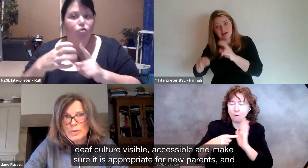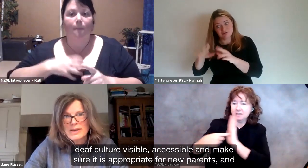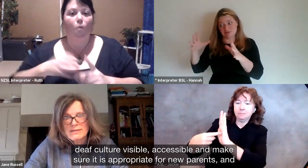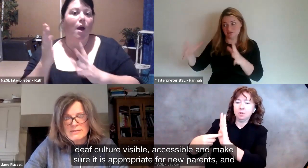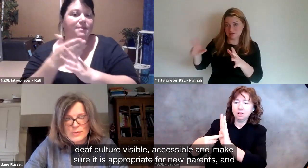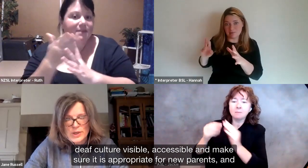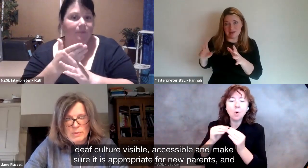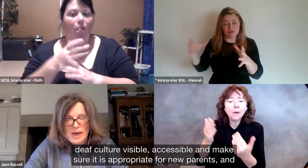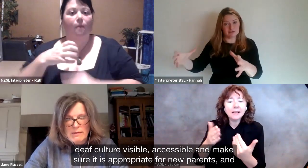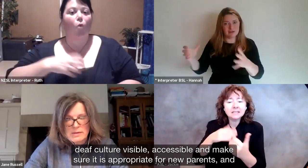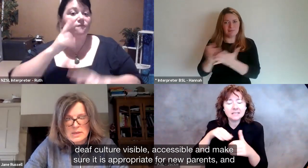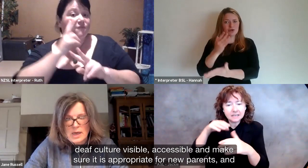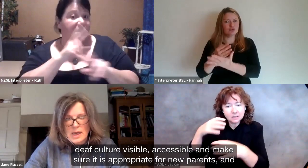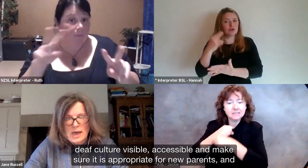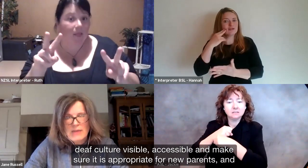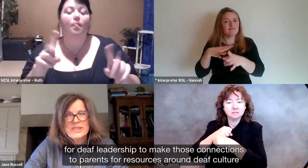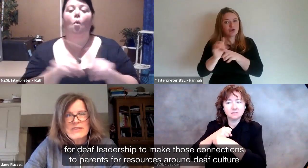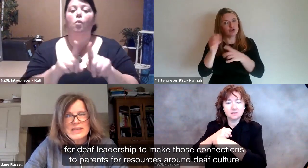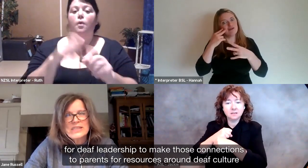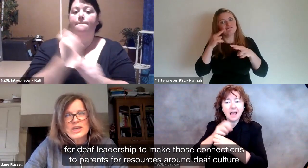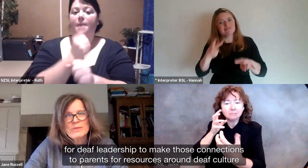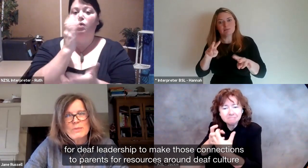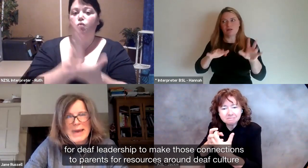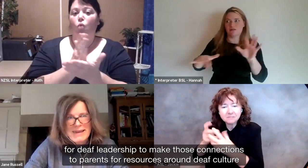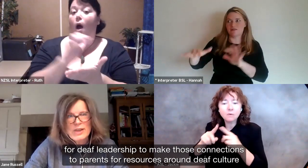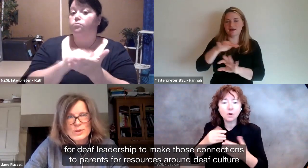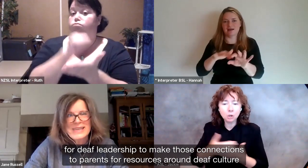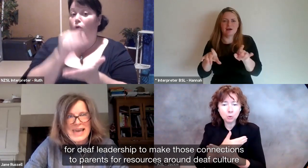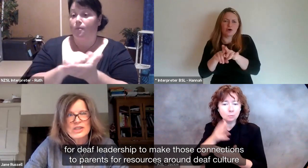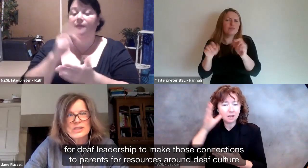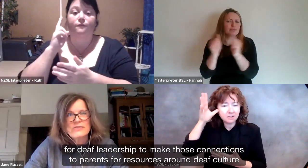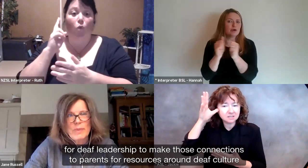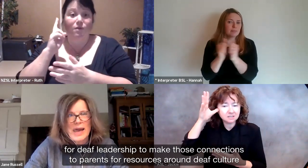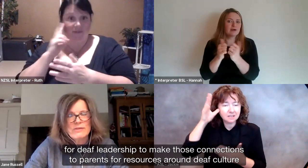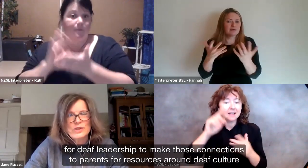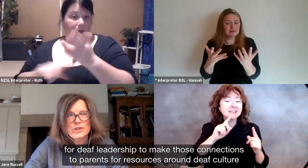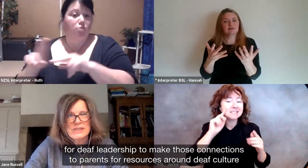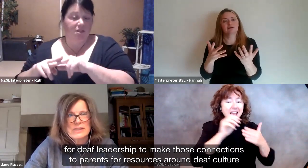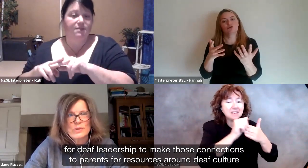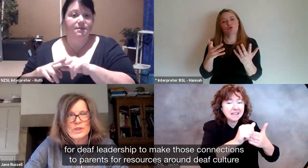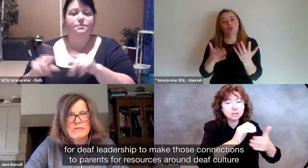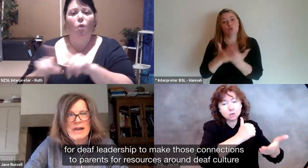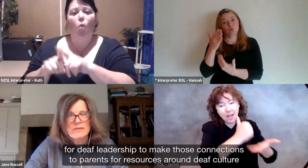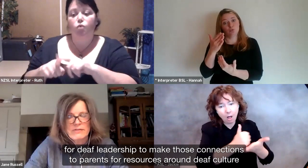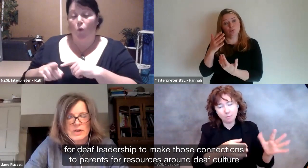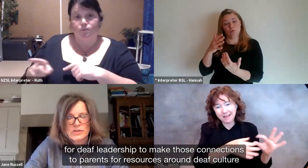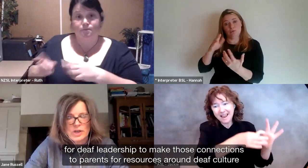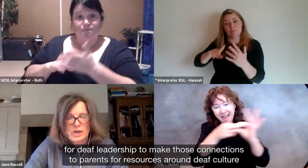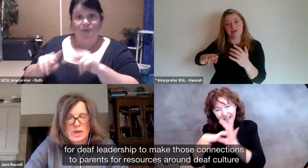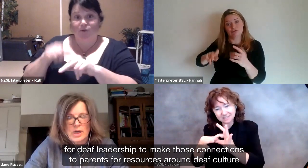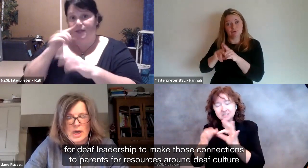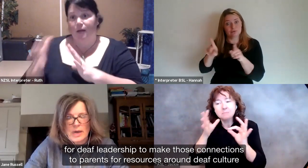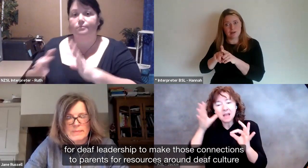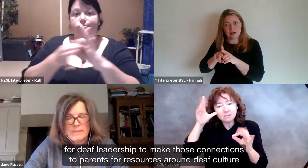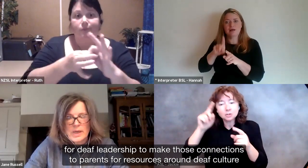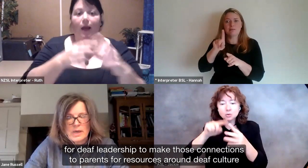appropriate for new parents, and for deaf leadership to make those connections for parents to resources around deaf culture,